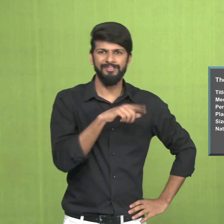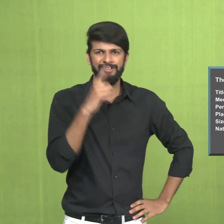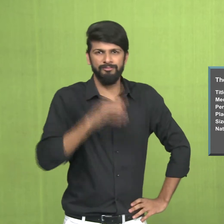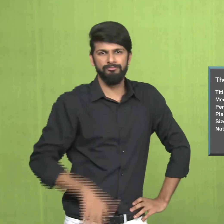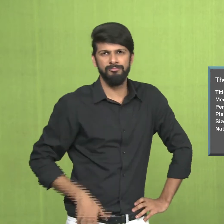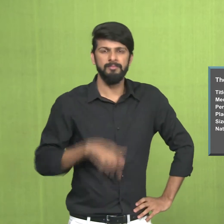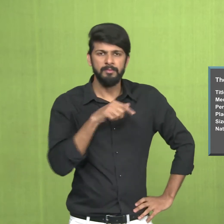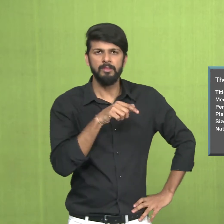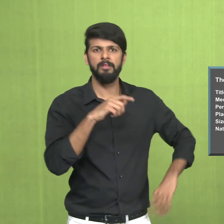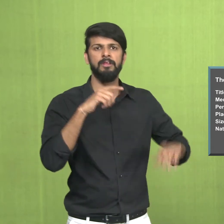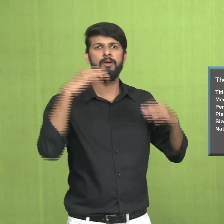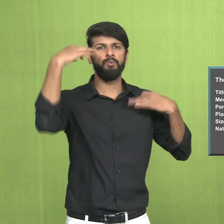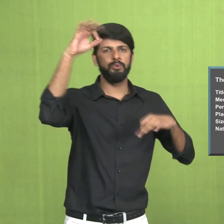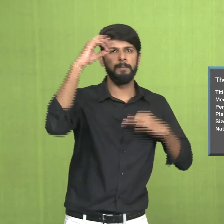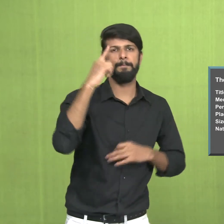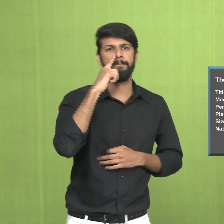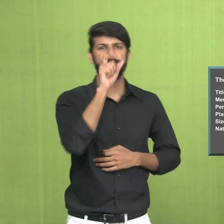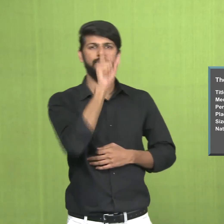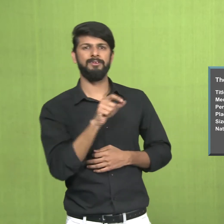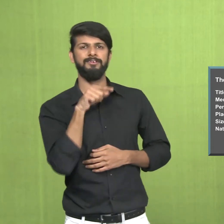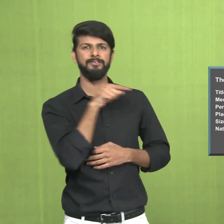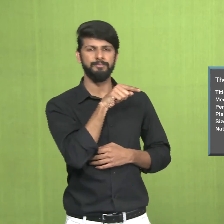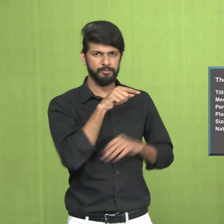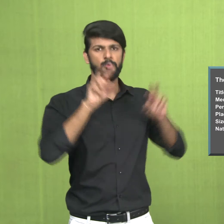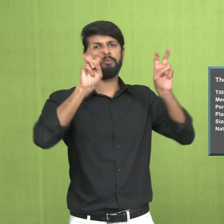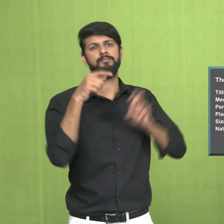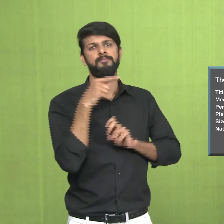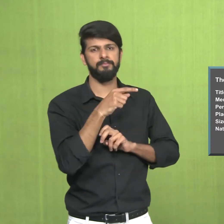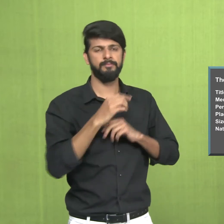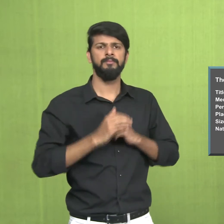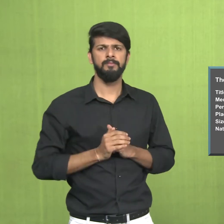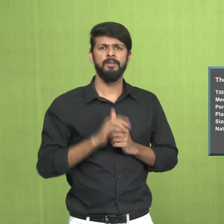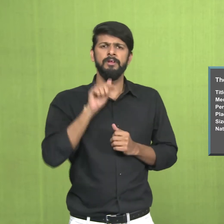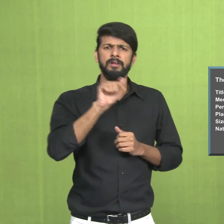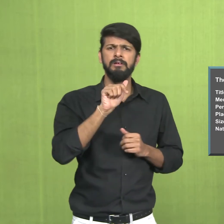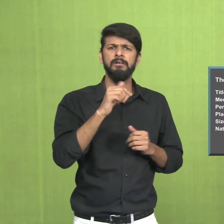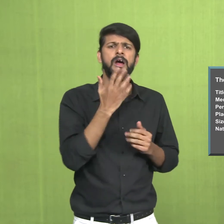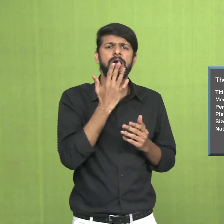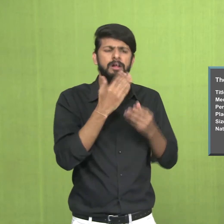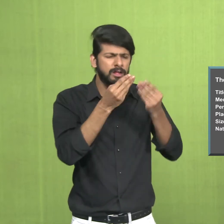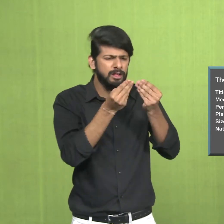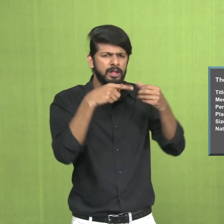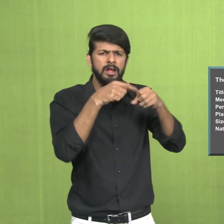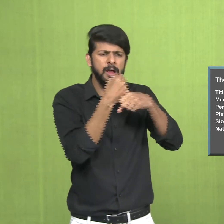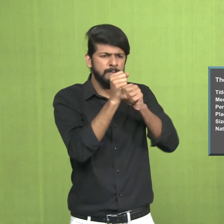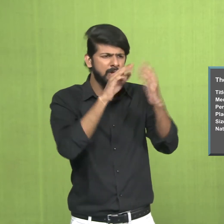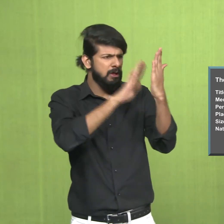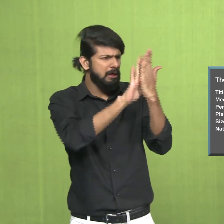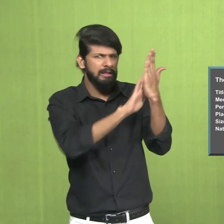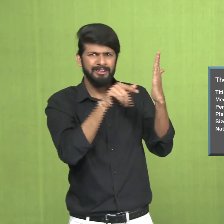The title is The Dancing Girl. The medium is bronze. To give you an example of what bronze is, you